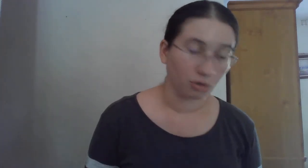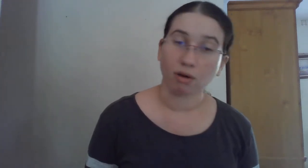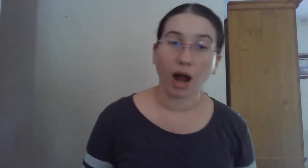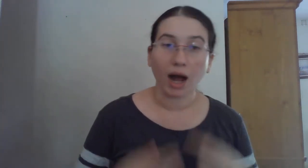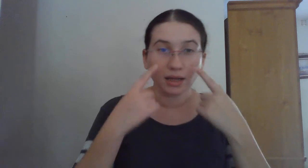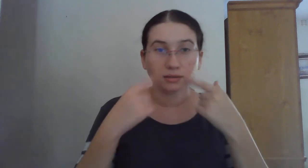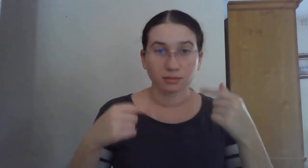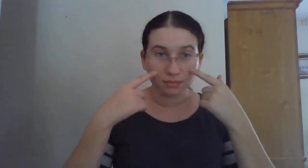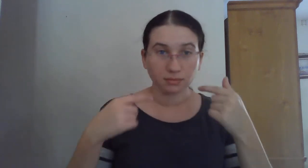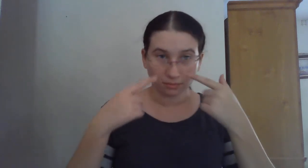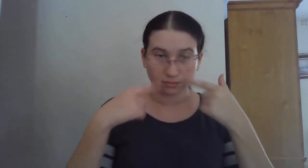cry,